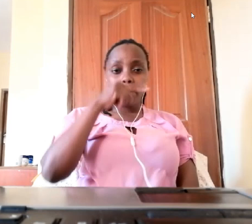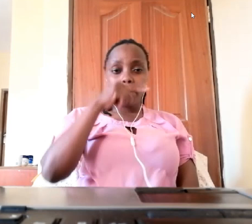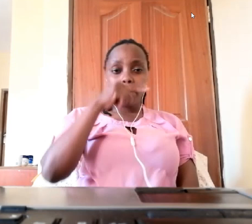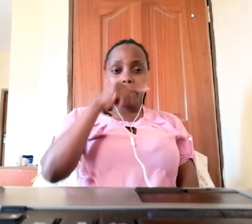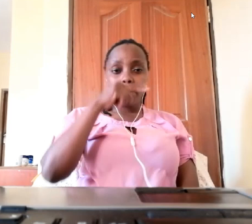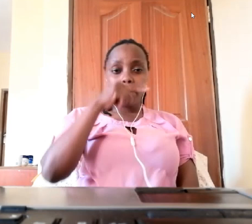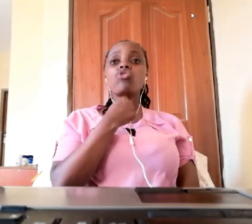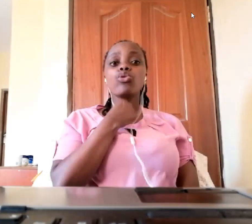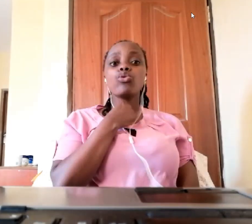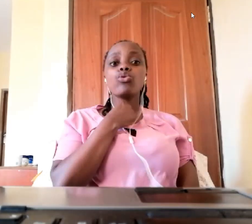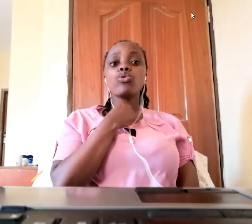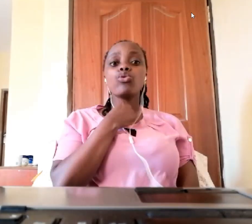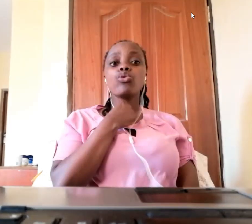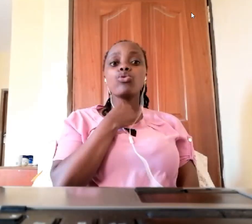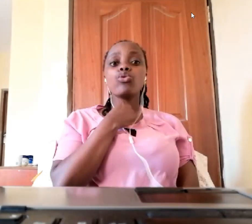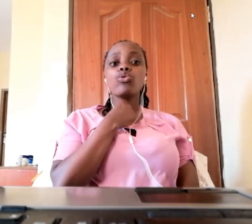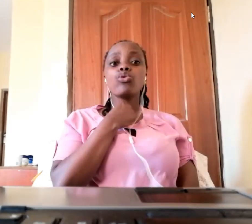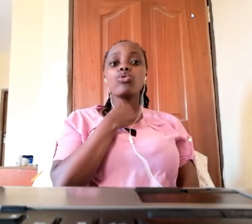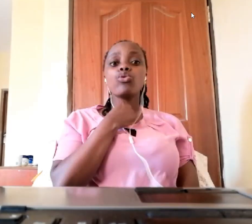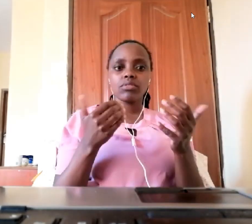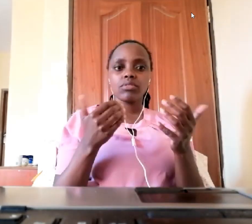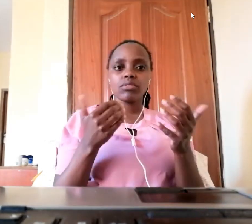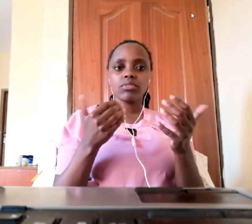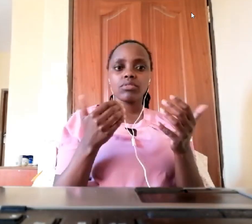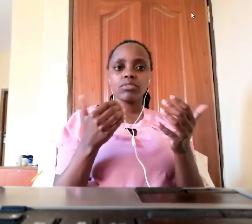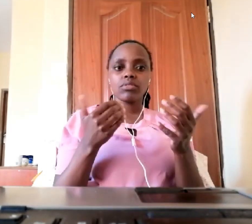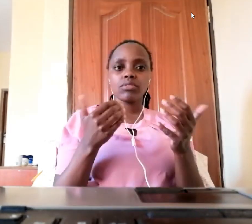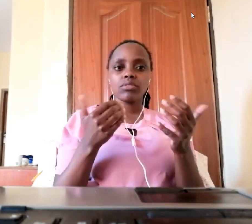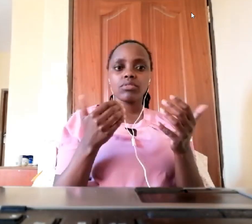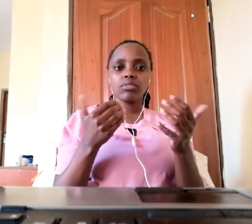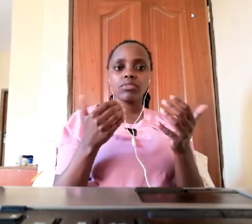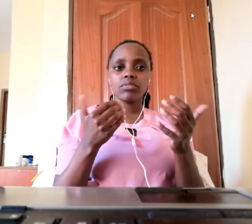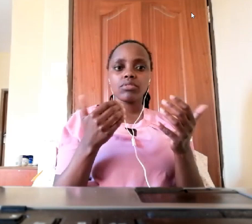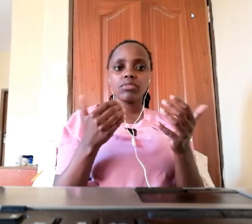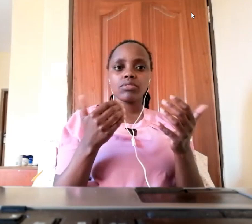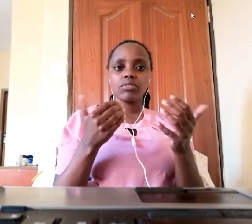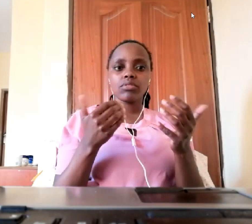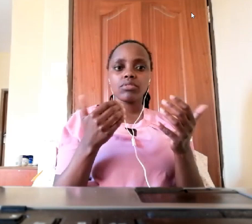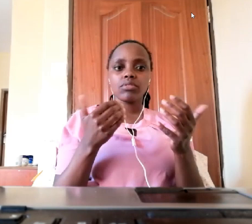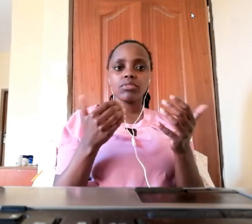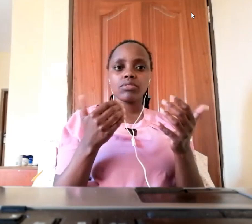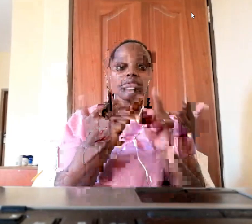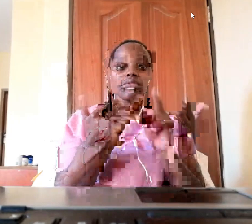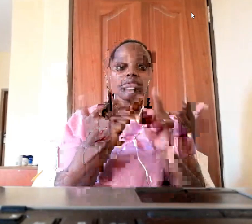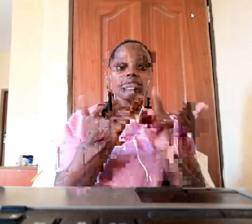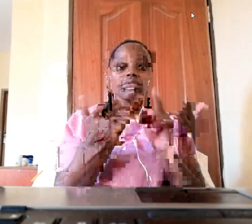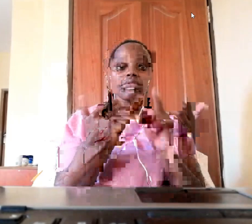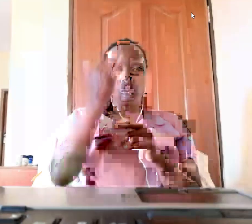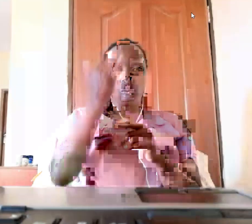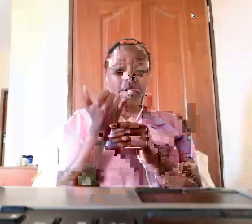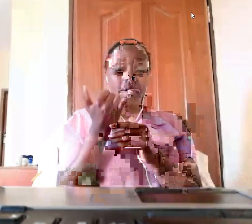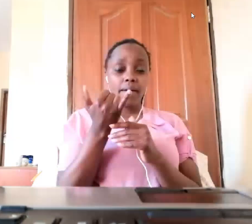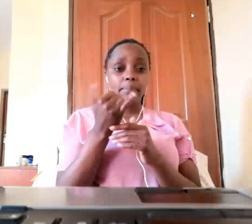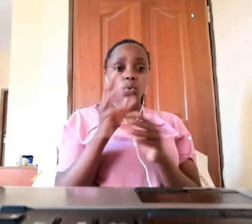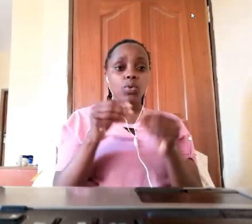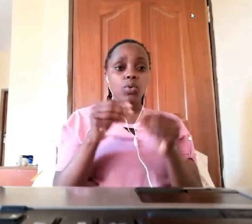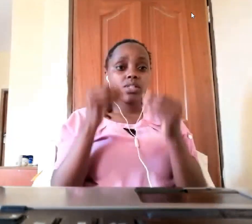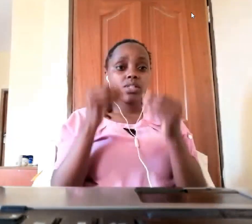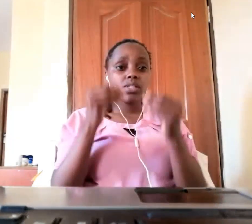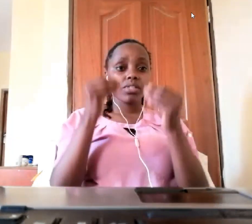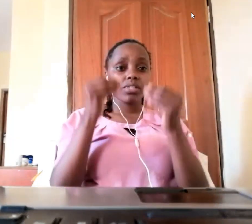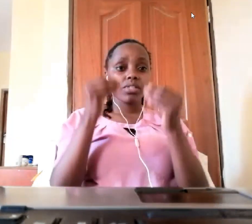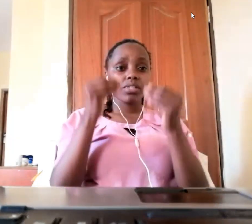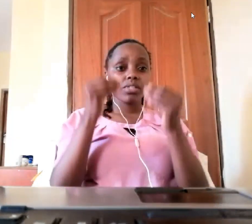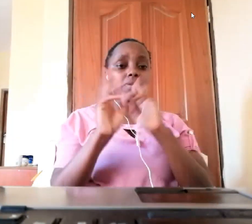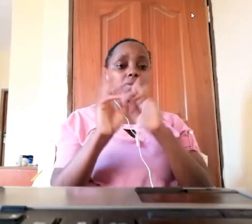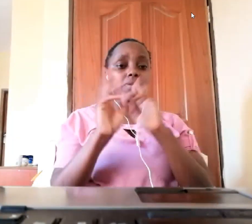of the Union, which is actually the congregation of the leaders of the African Union during the Union Summit. That's where we submit